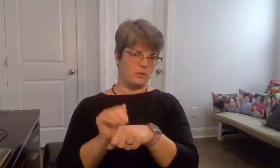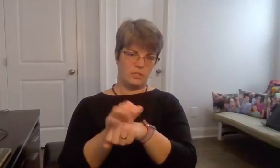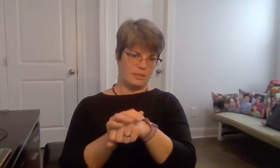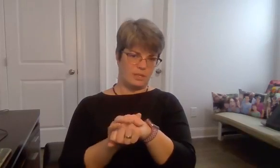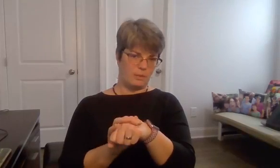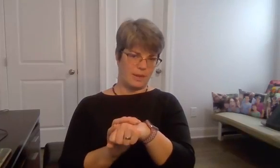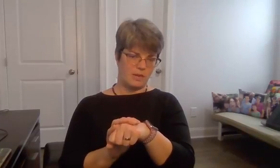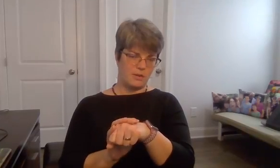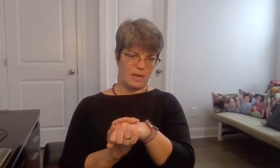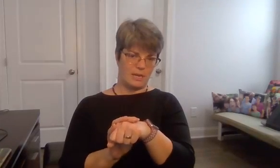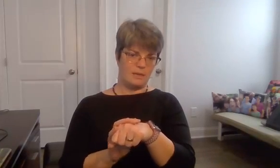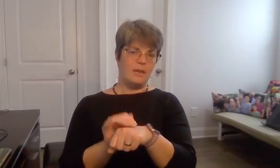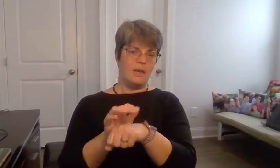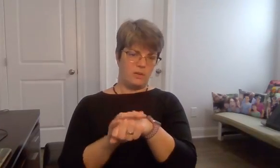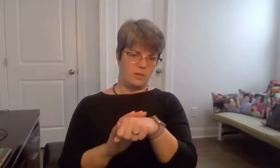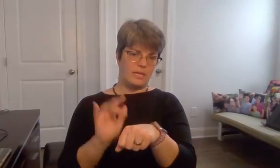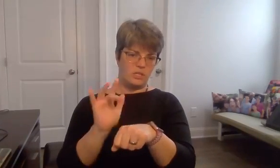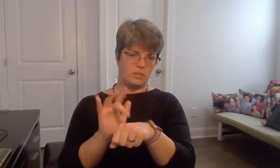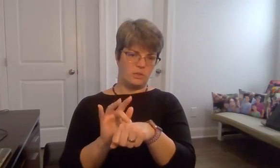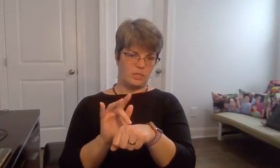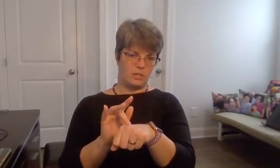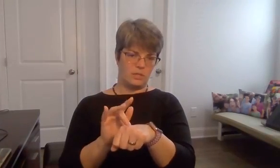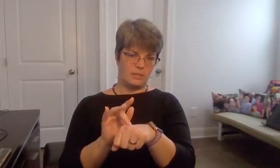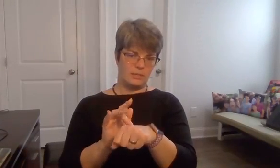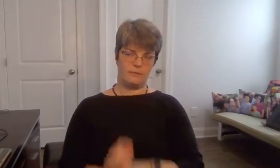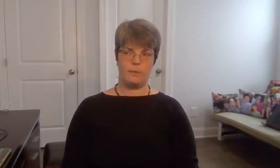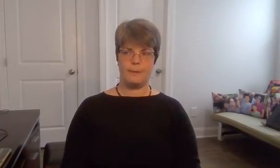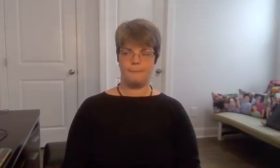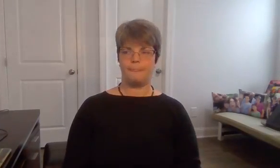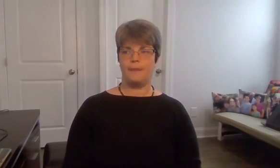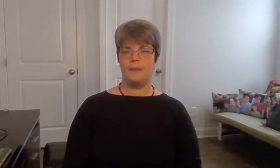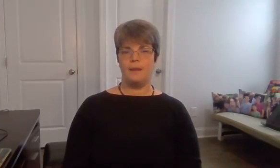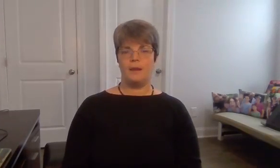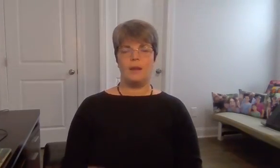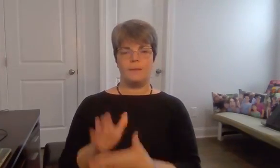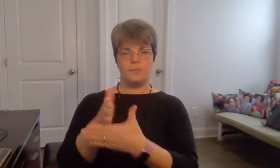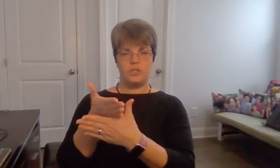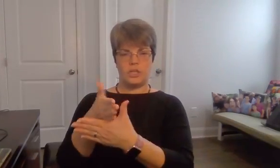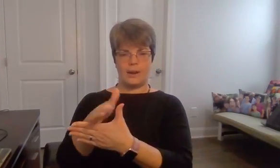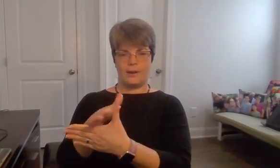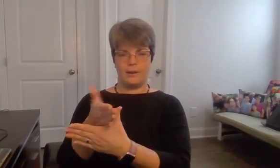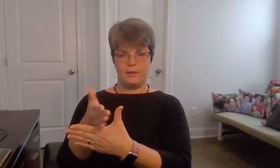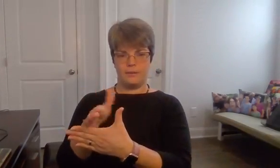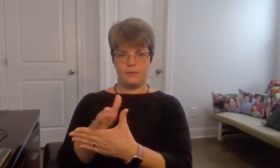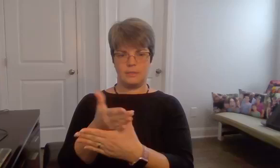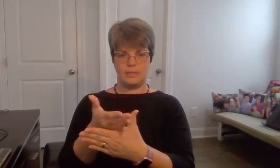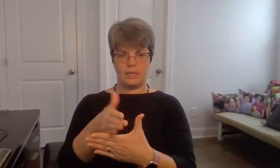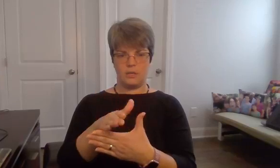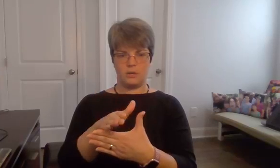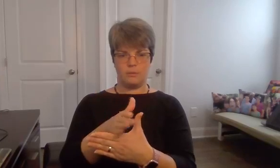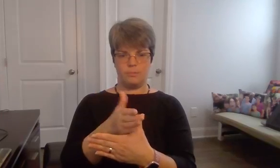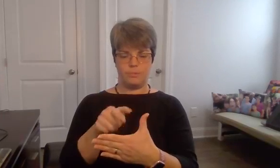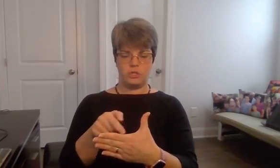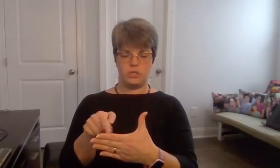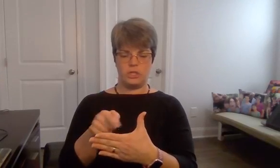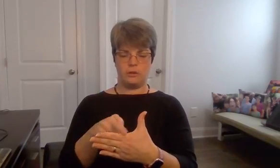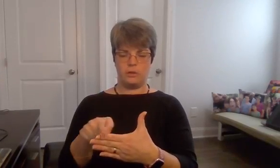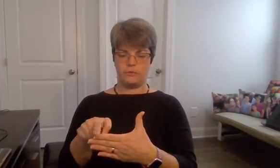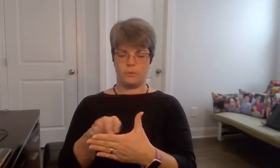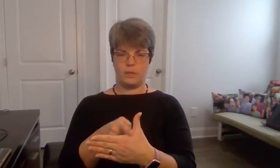is just like you're petting your hand, and you can say gentle touches if you want. Share. It's like you're pushing Cheerios from one